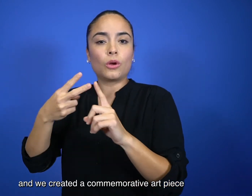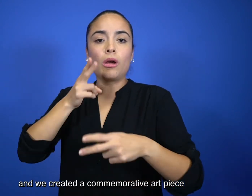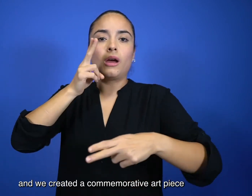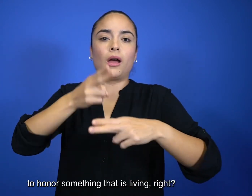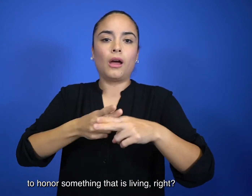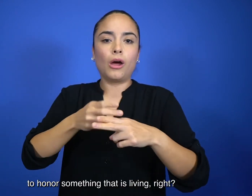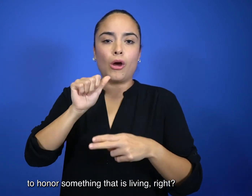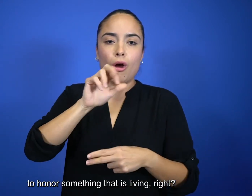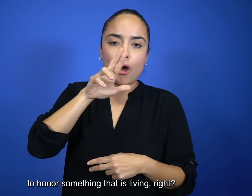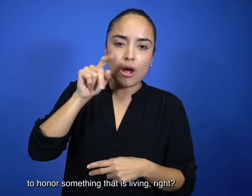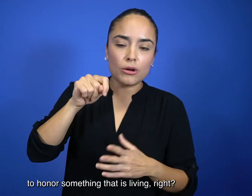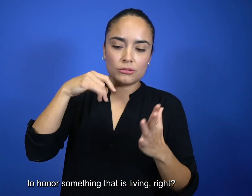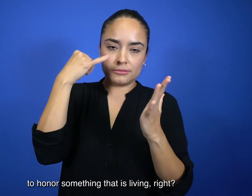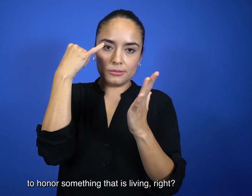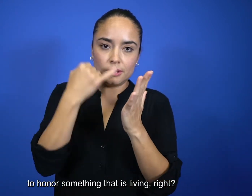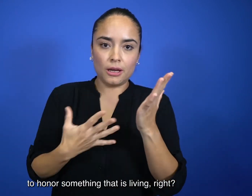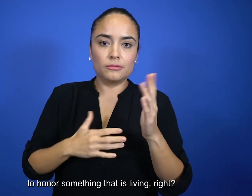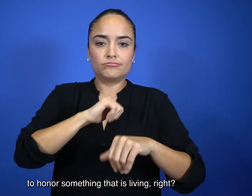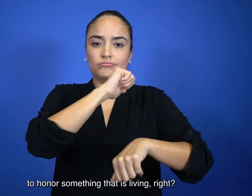to honor something that is living, right?